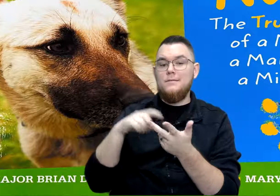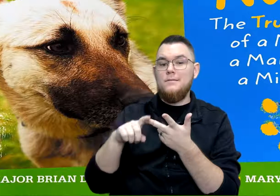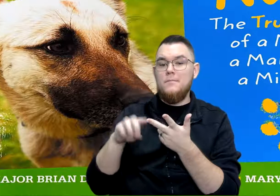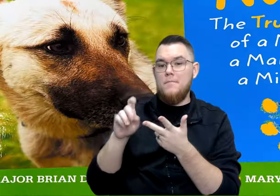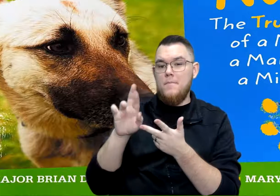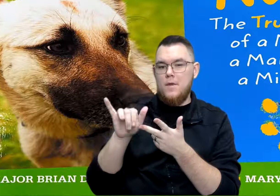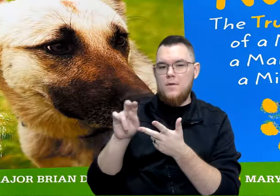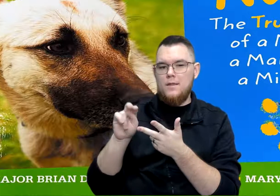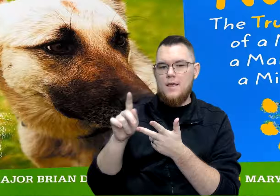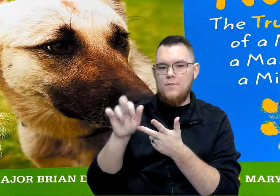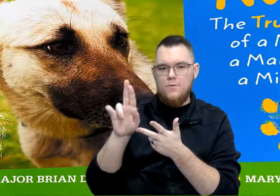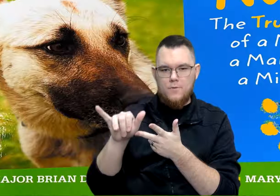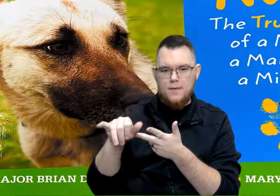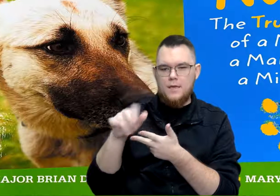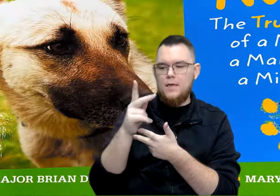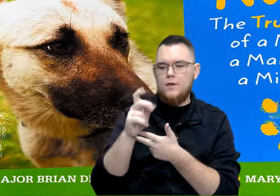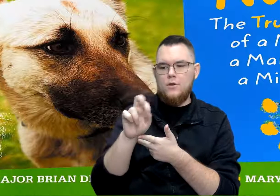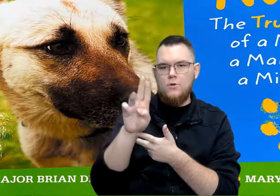Nethery.